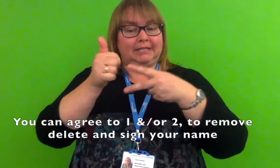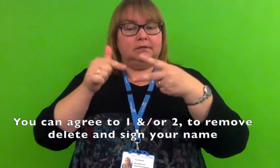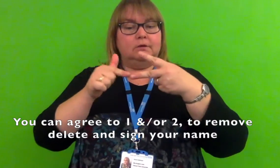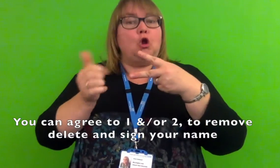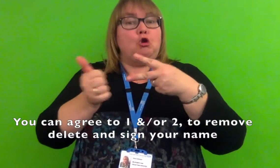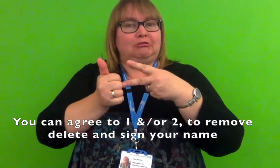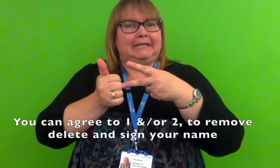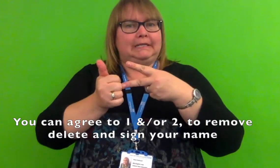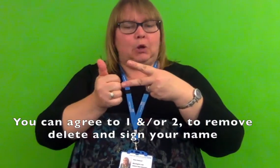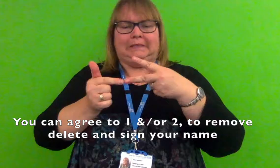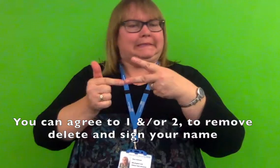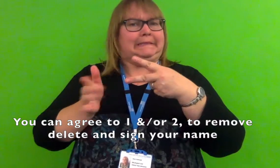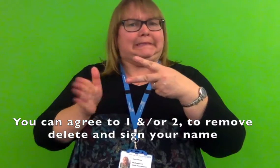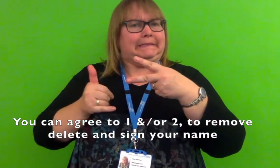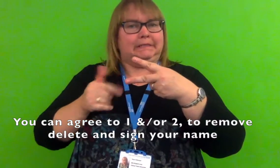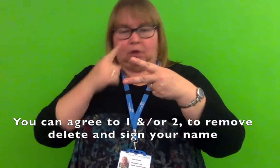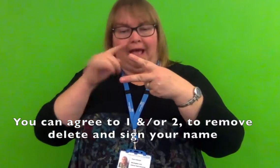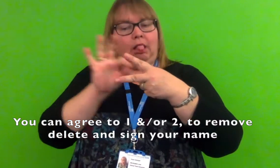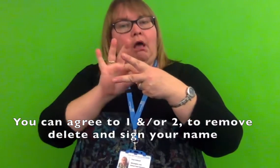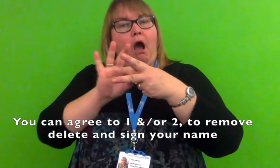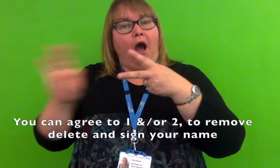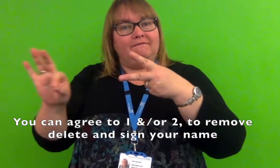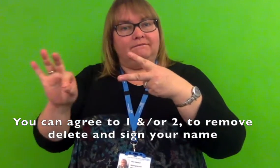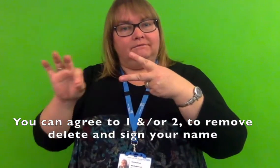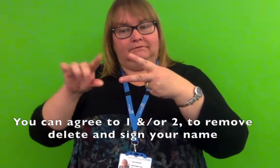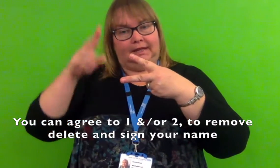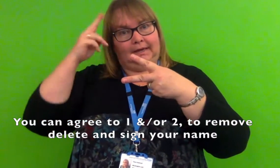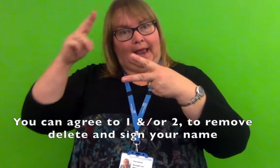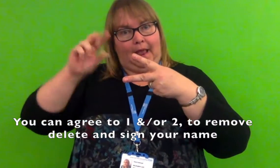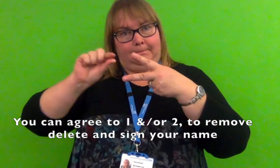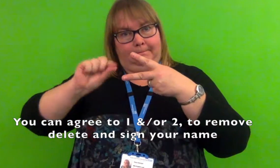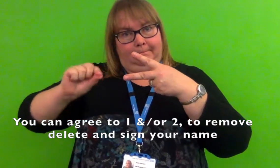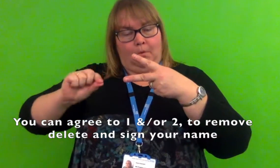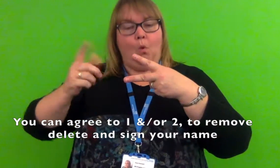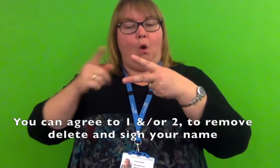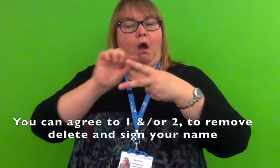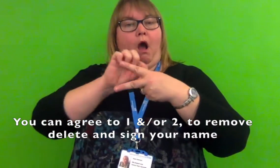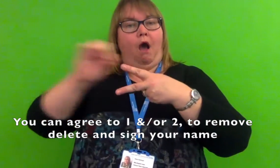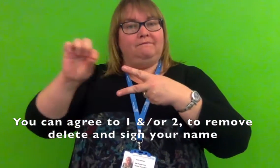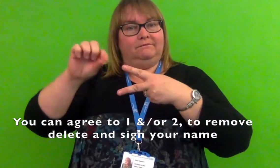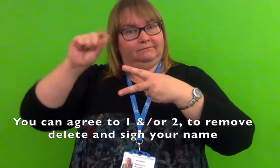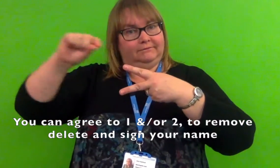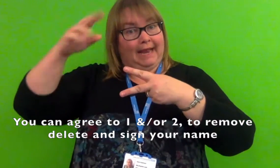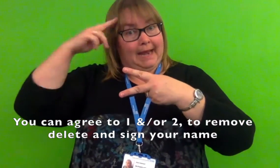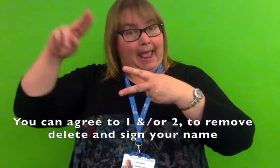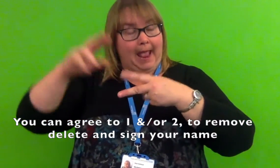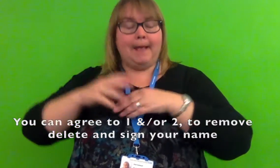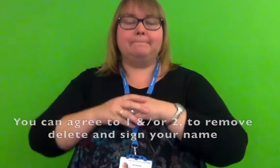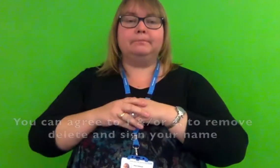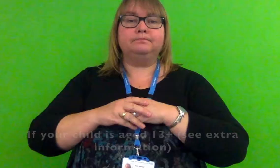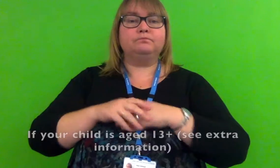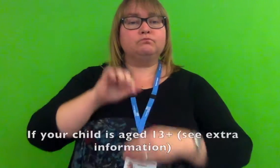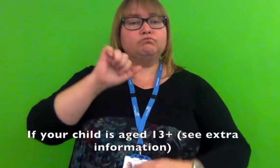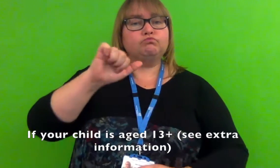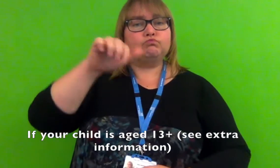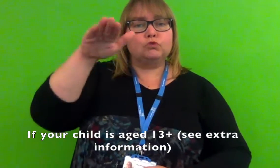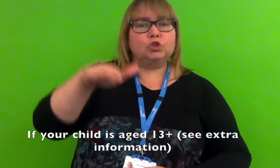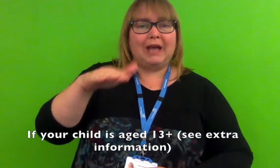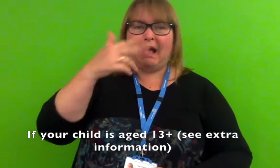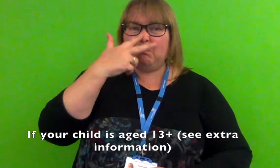You can agree to both of these. If you would like to delete one, please cross it out and sign your name.